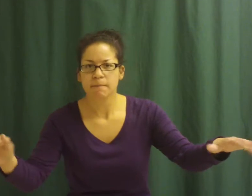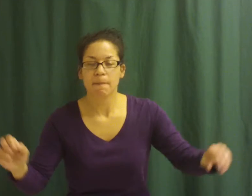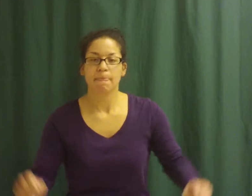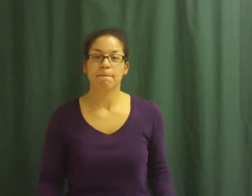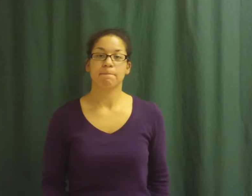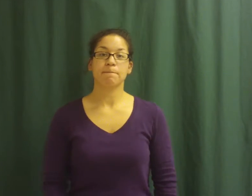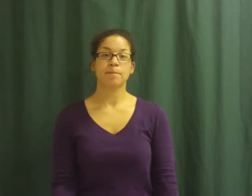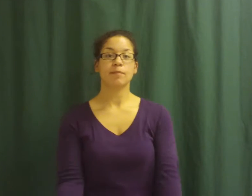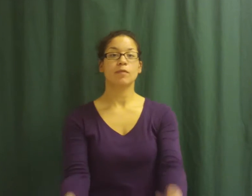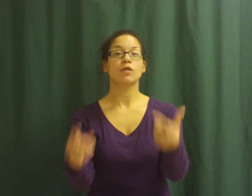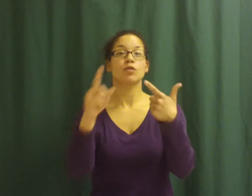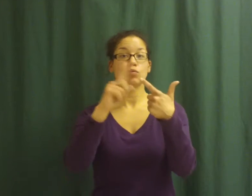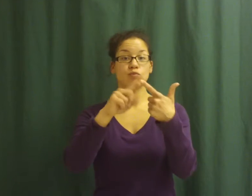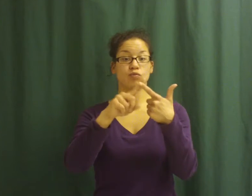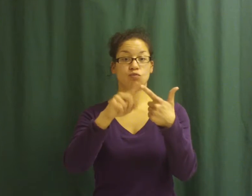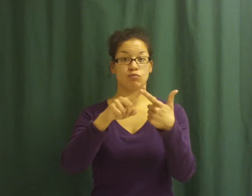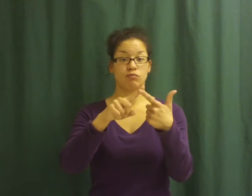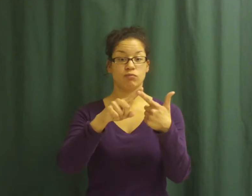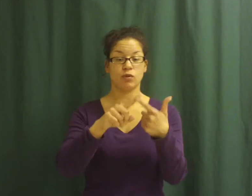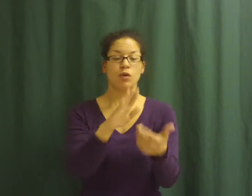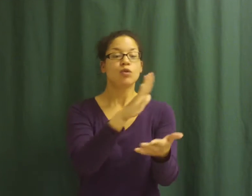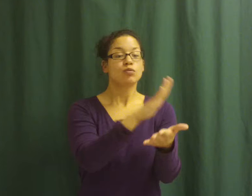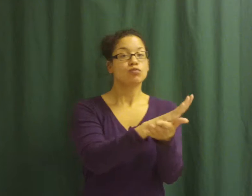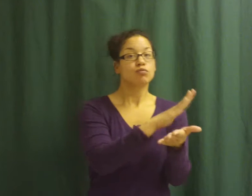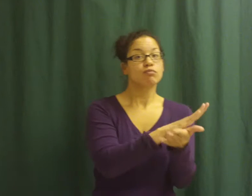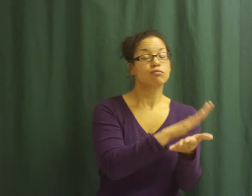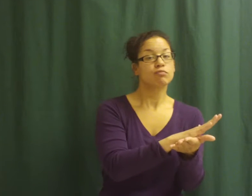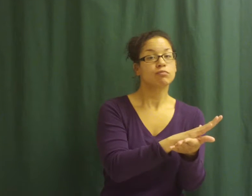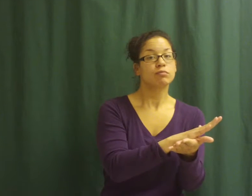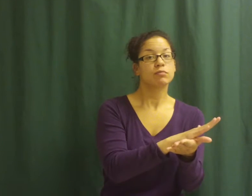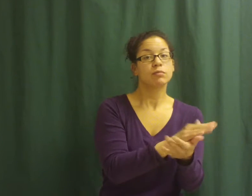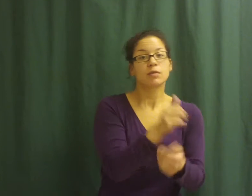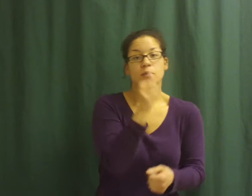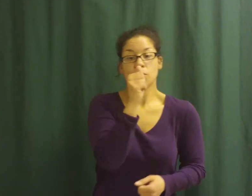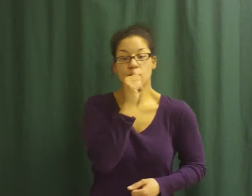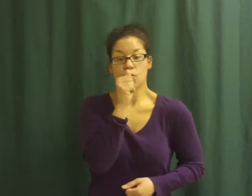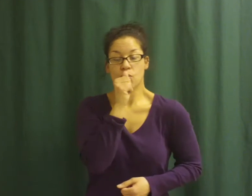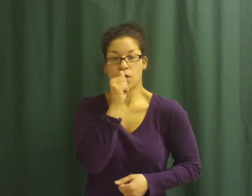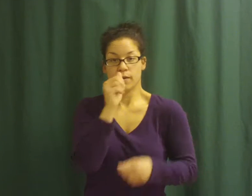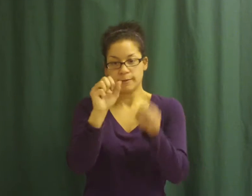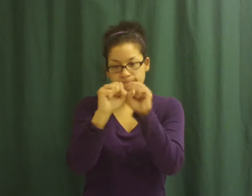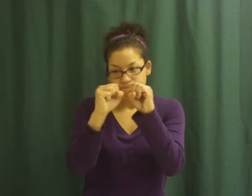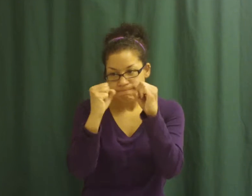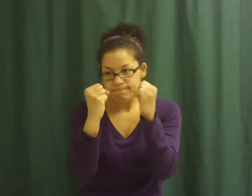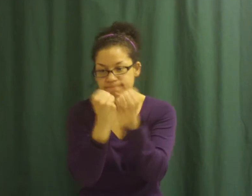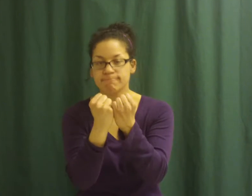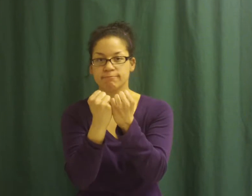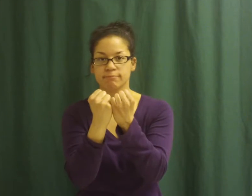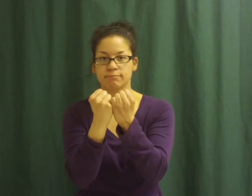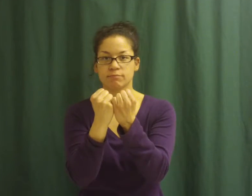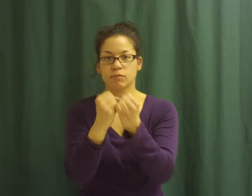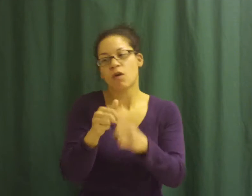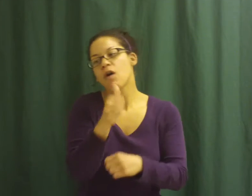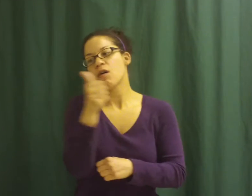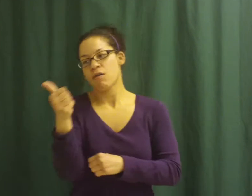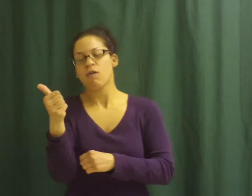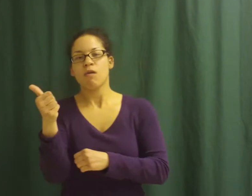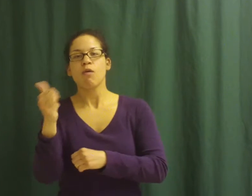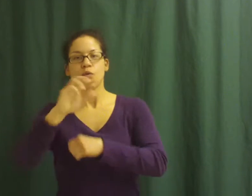Schools, private societies, and public institutions all have